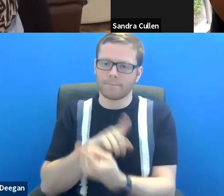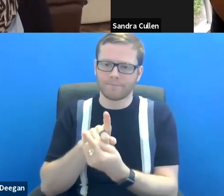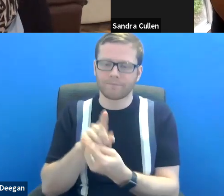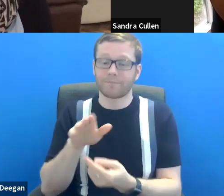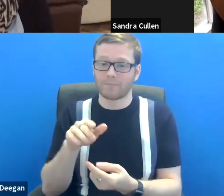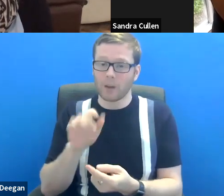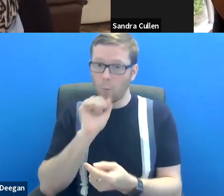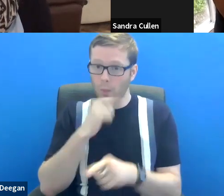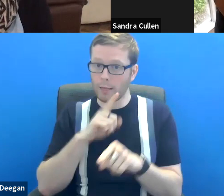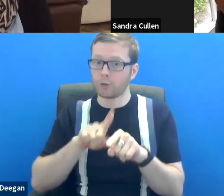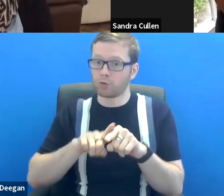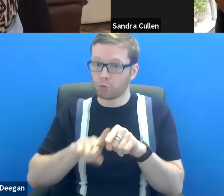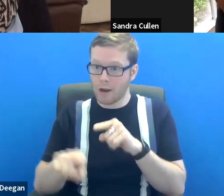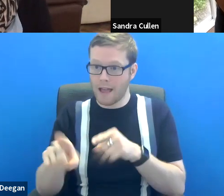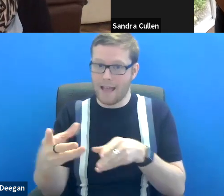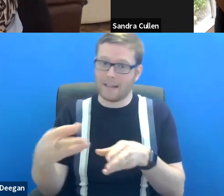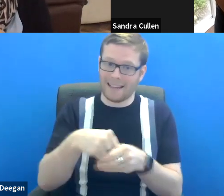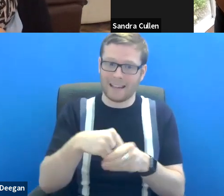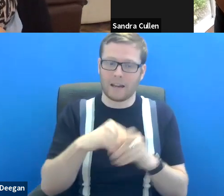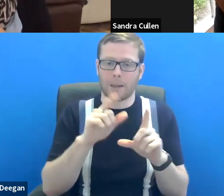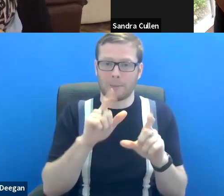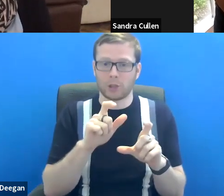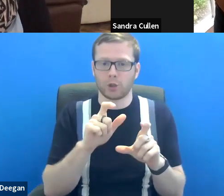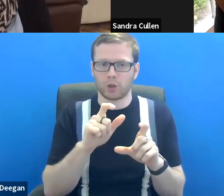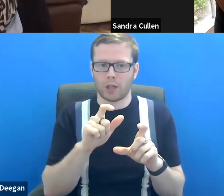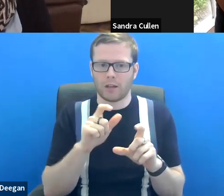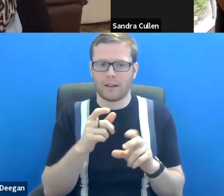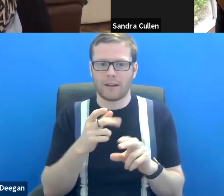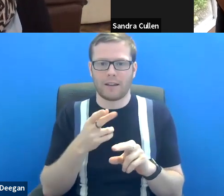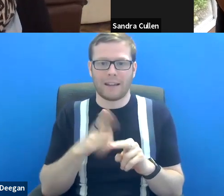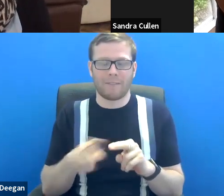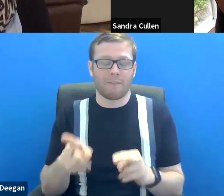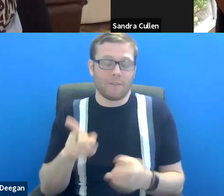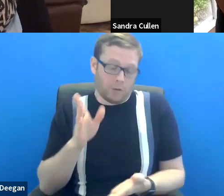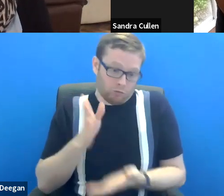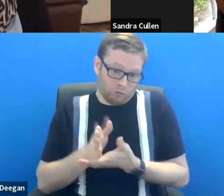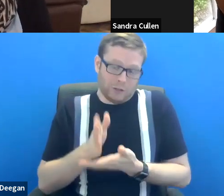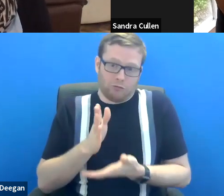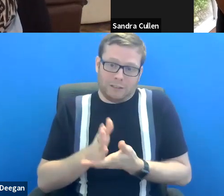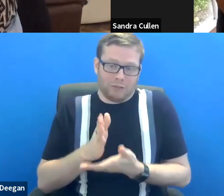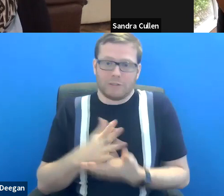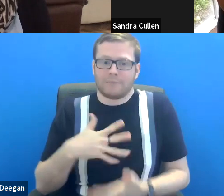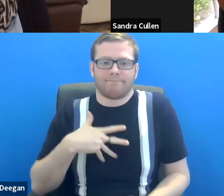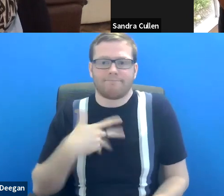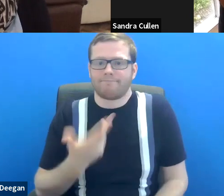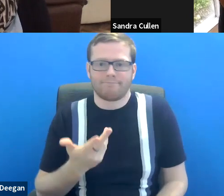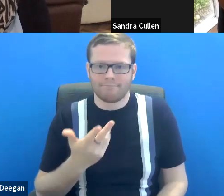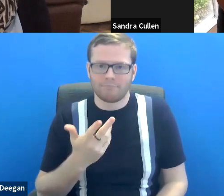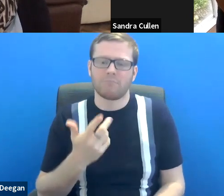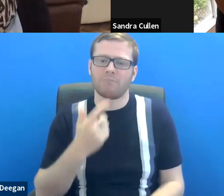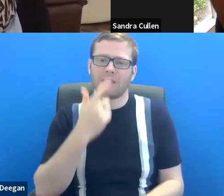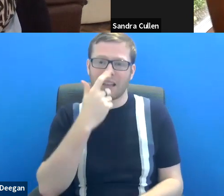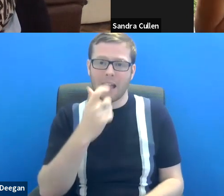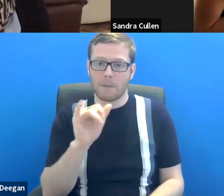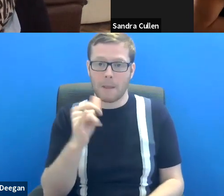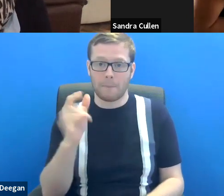to get them in the picture. And if they're really, really not up for it, we can still incorporate either their